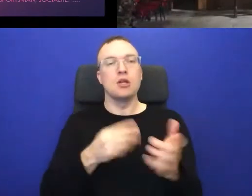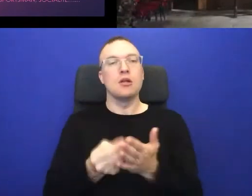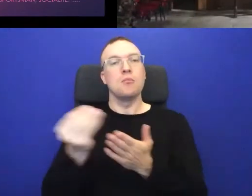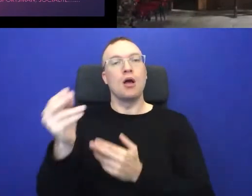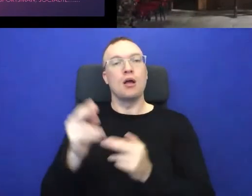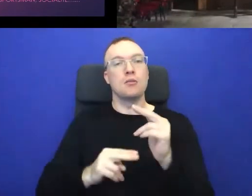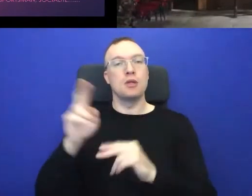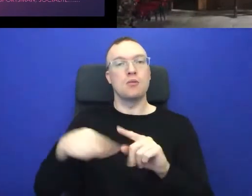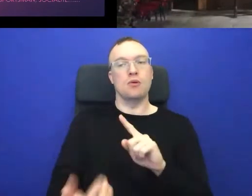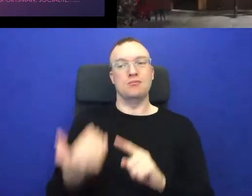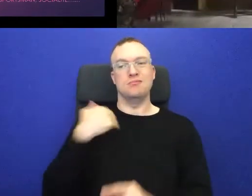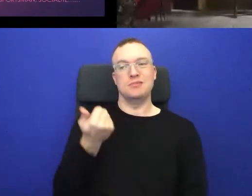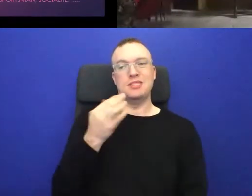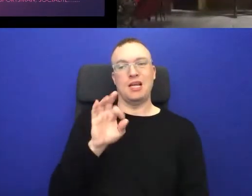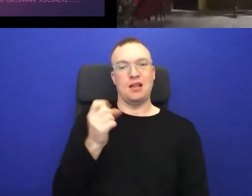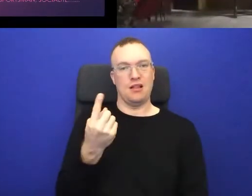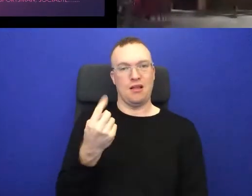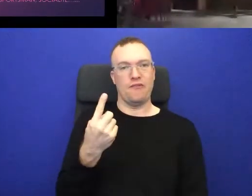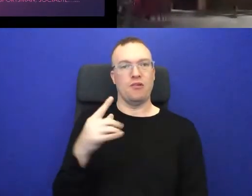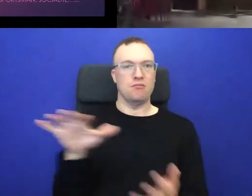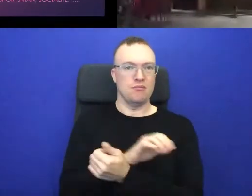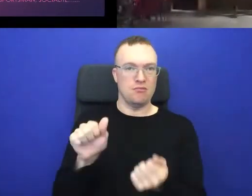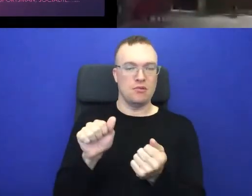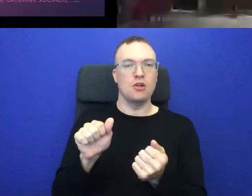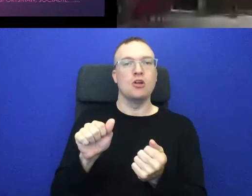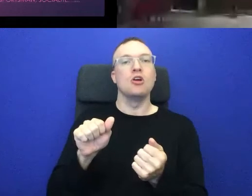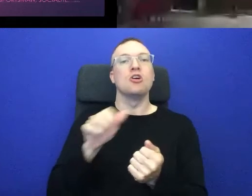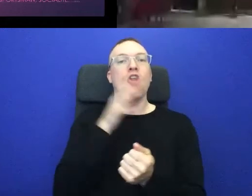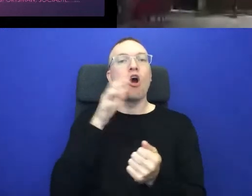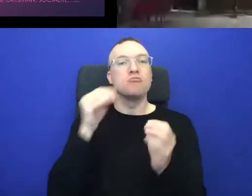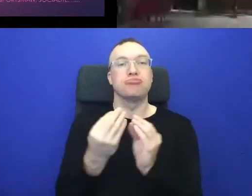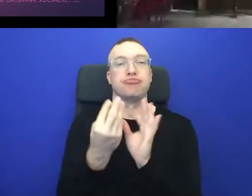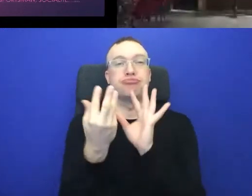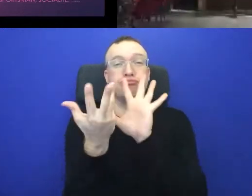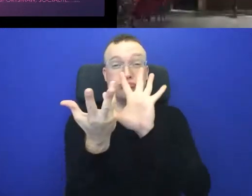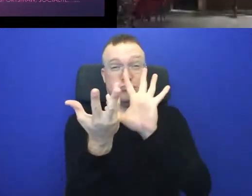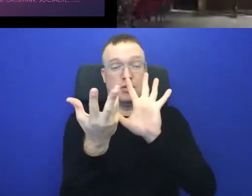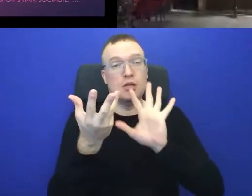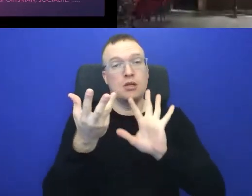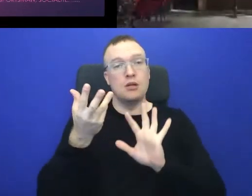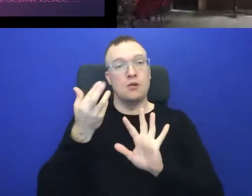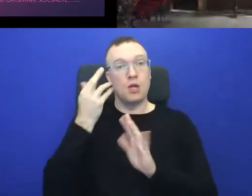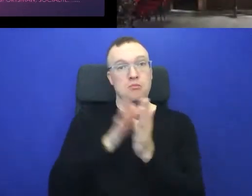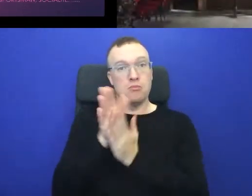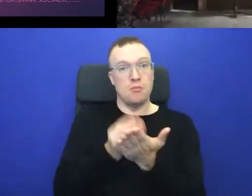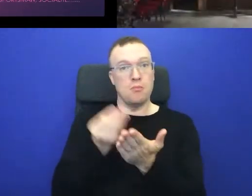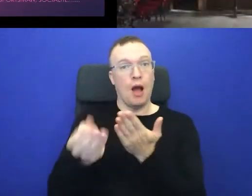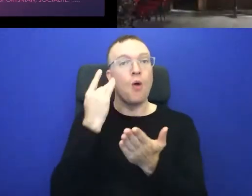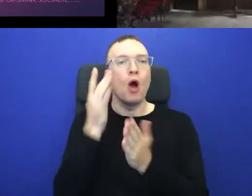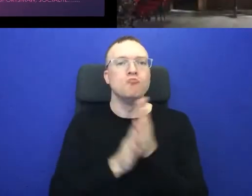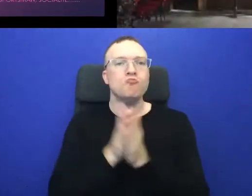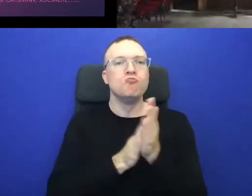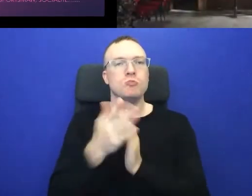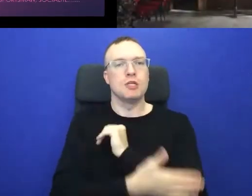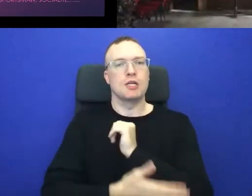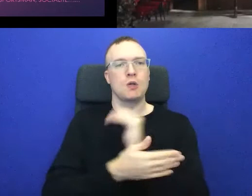when it's a ruined shell, when the garden is overgrown. And his reason for buying it is that he wants a country house. So he sees this ruin